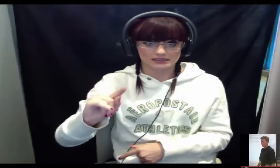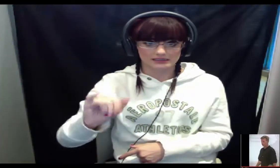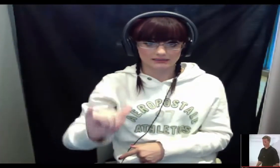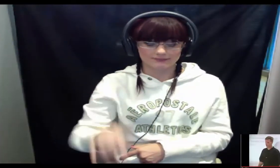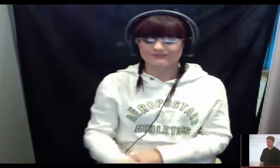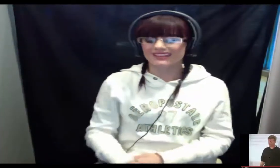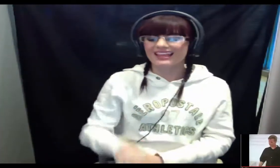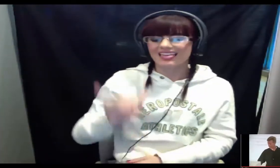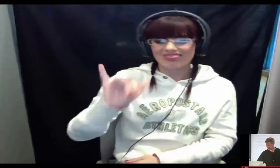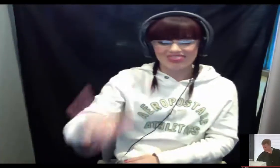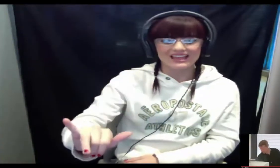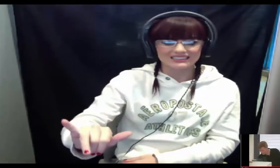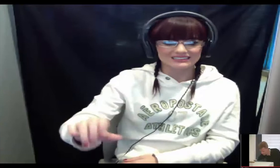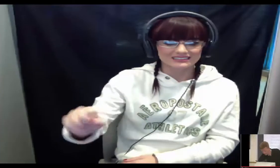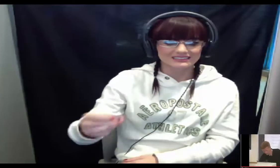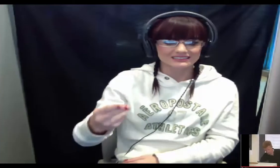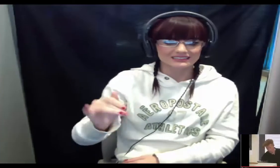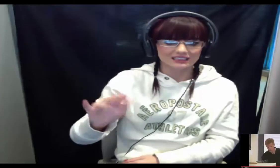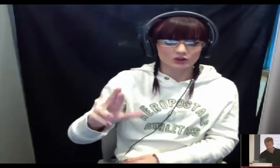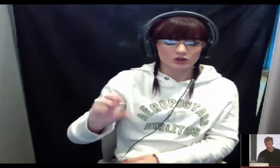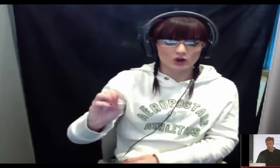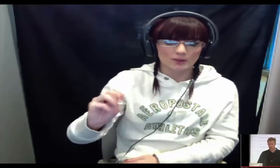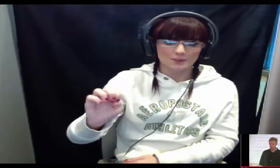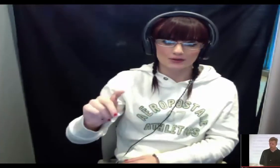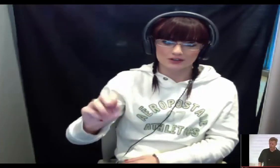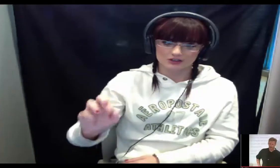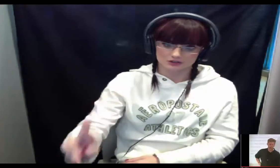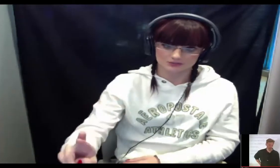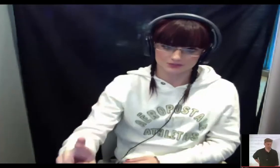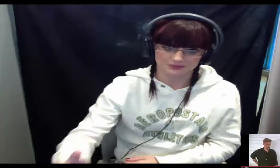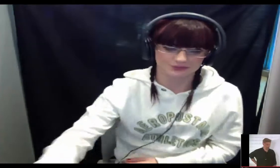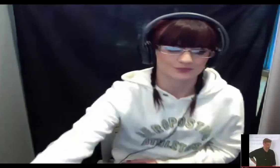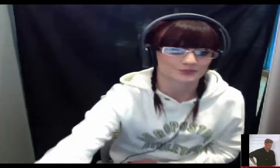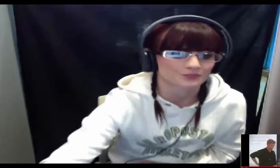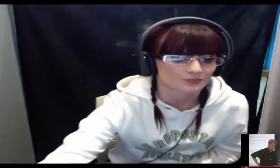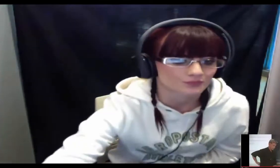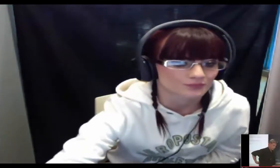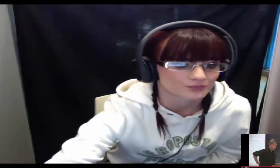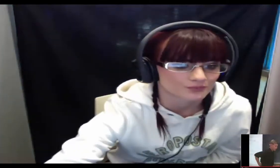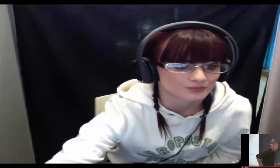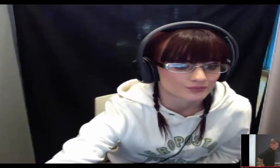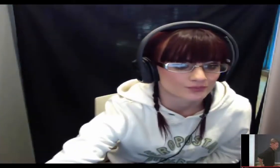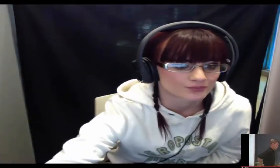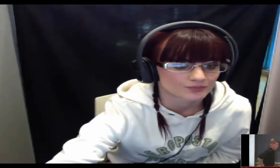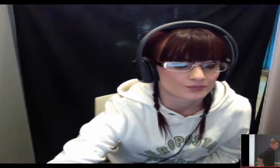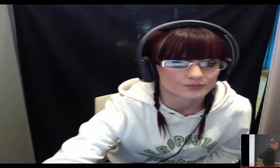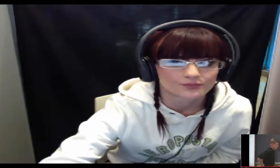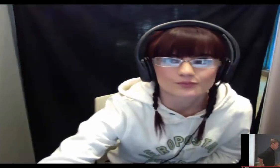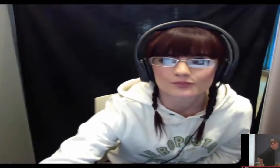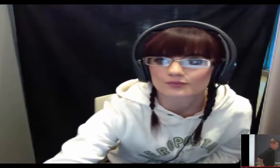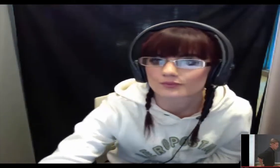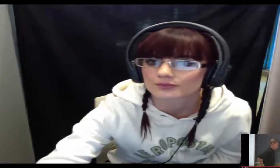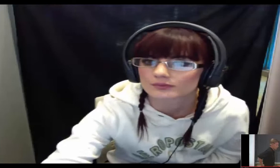And we'll look at that a little bit more in a bit. Next one, absolute humidity. This is pretty